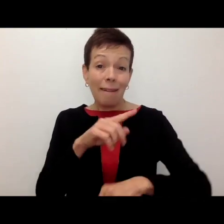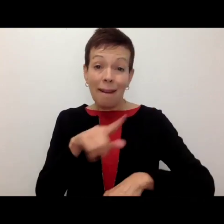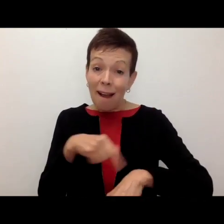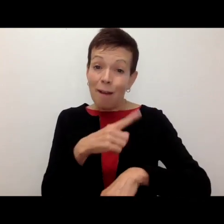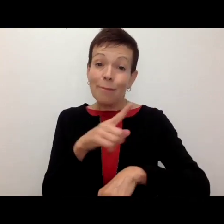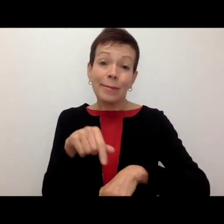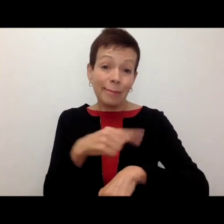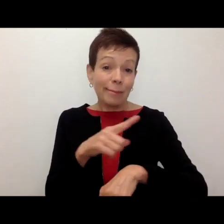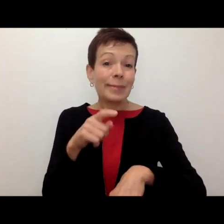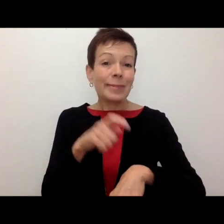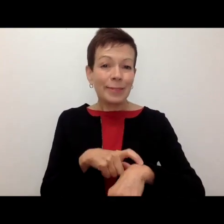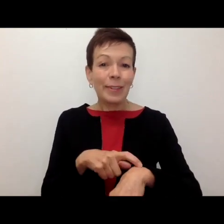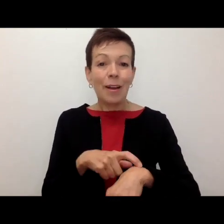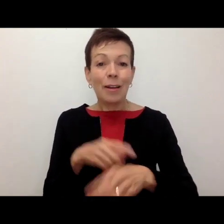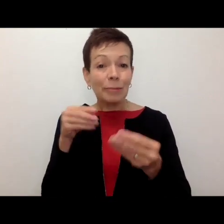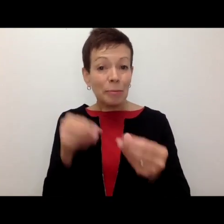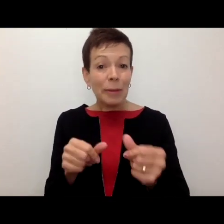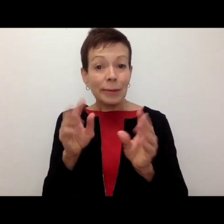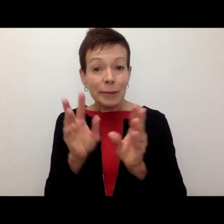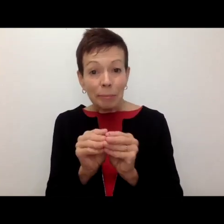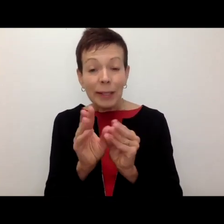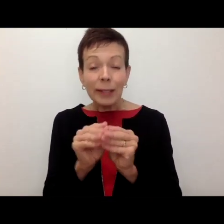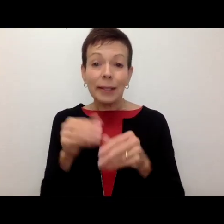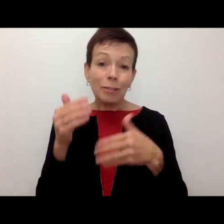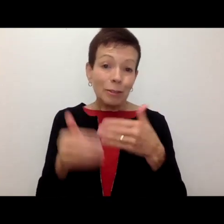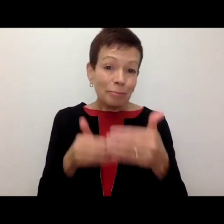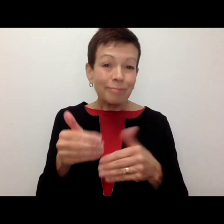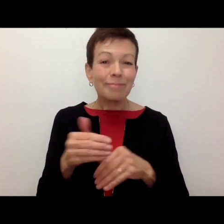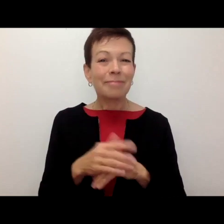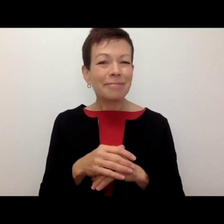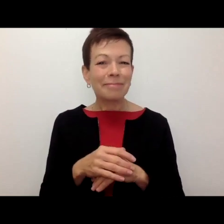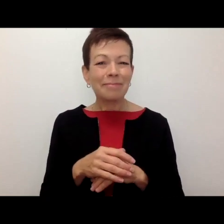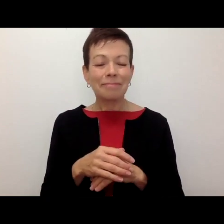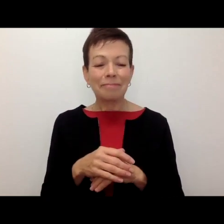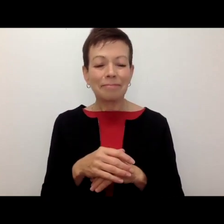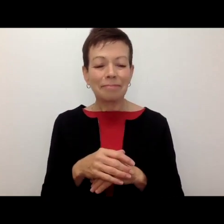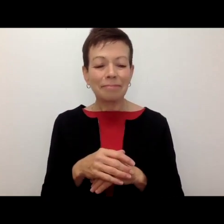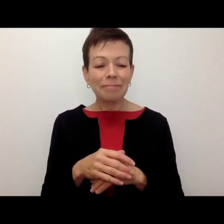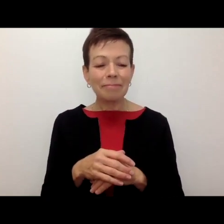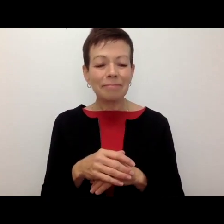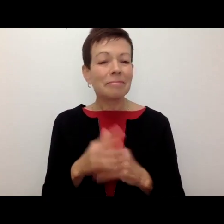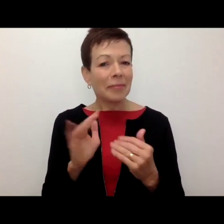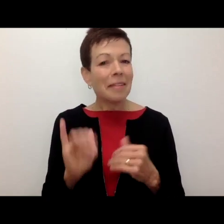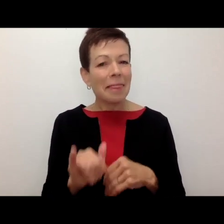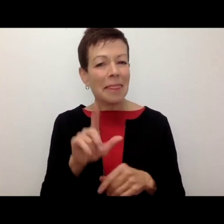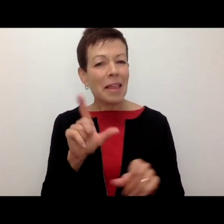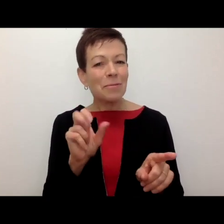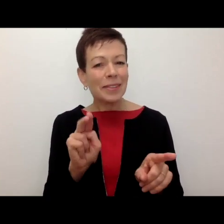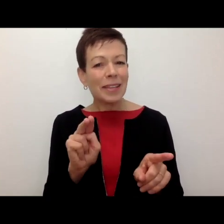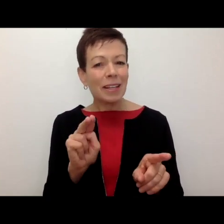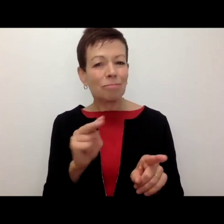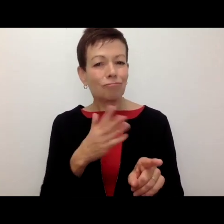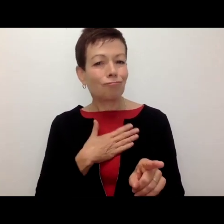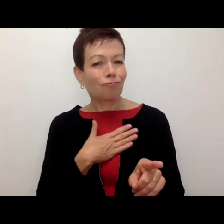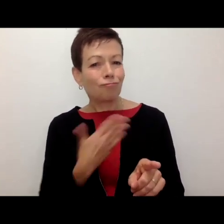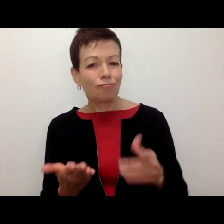national certification system, spending hours and hours of their own time. But that was Len. He